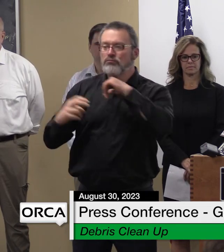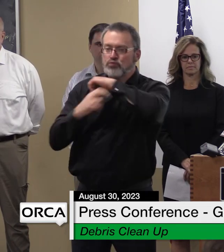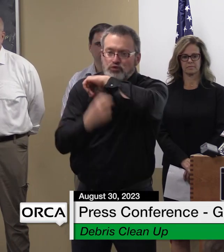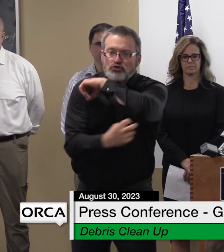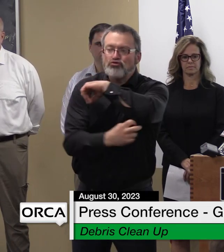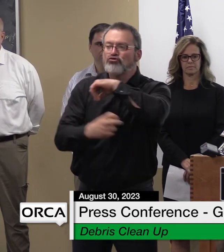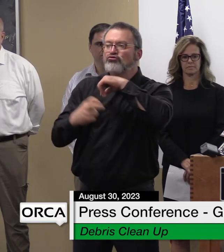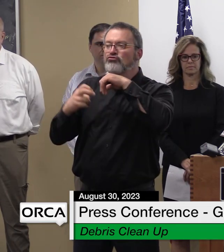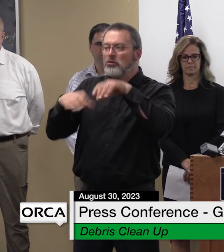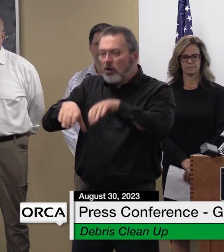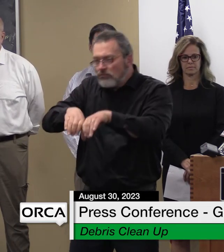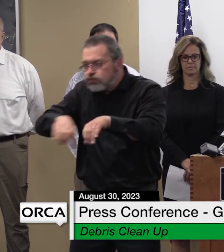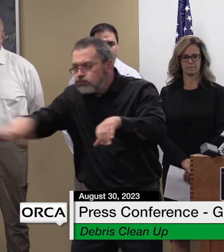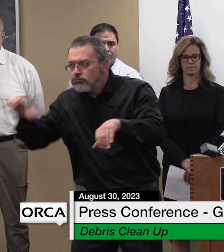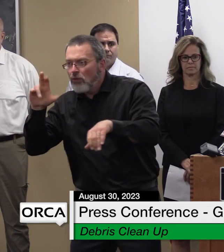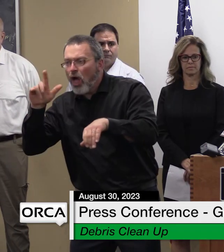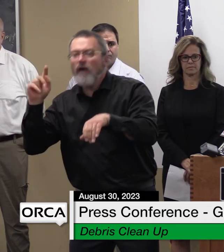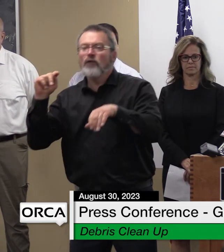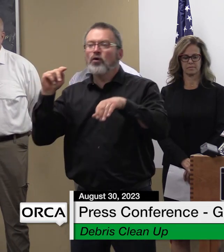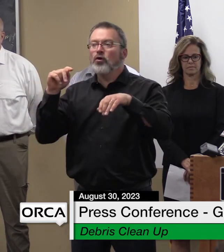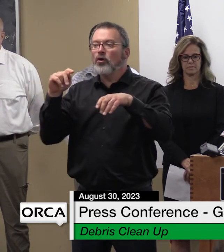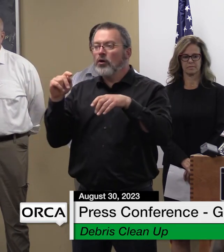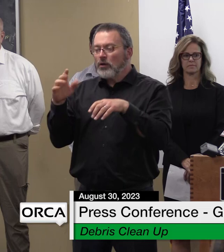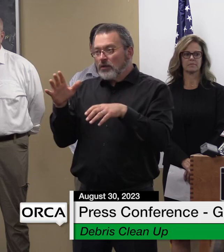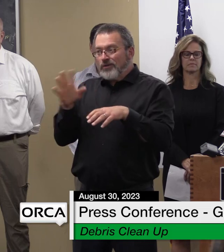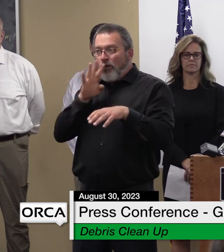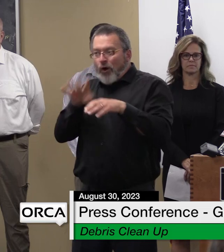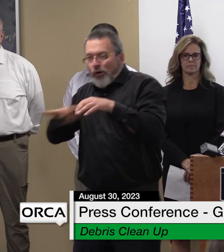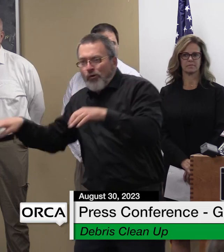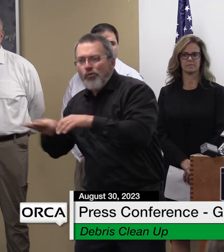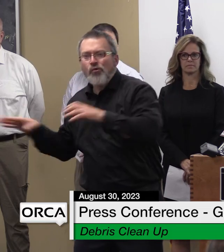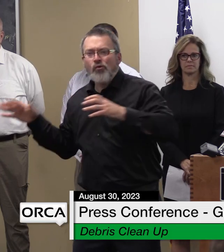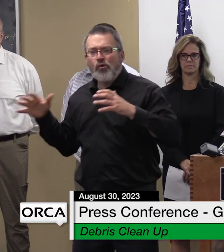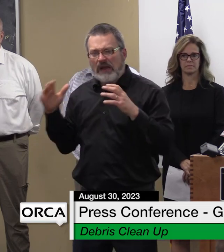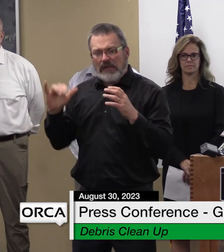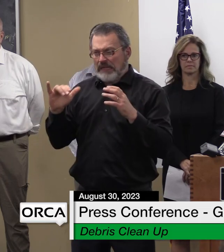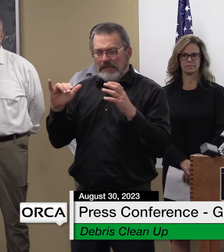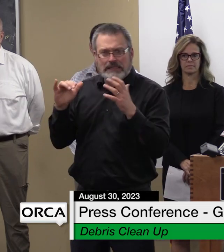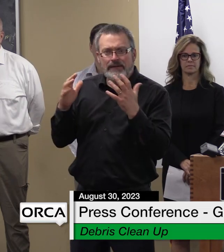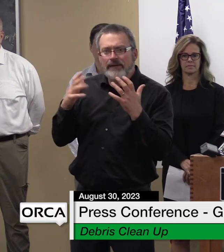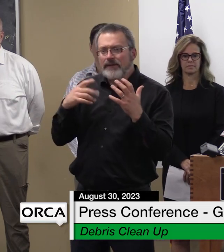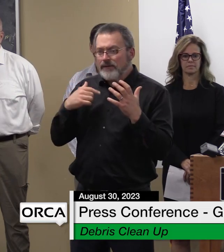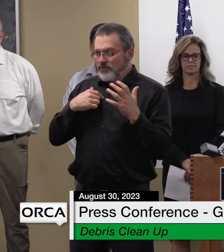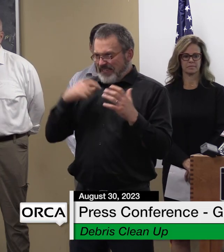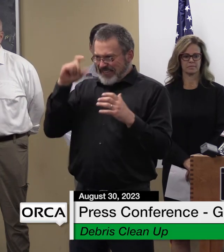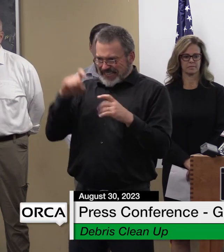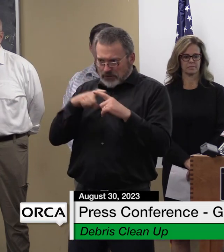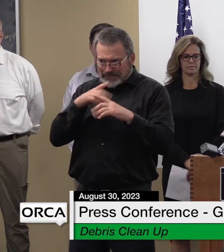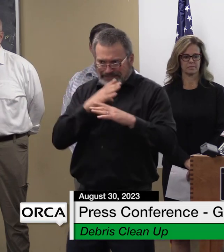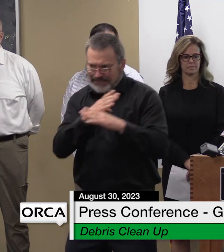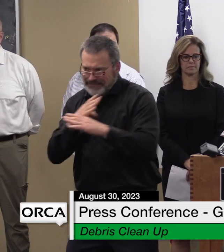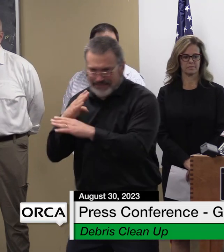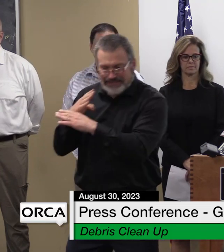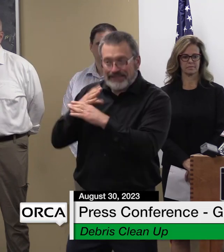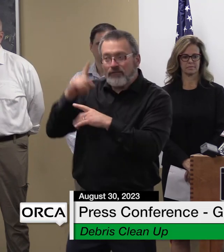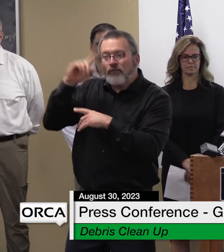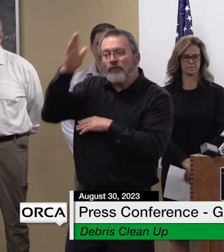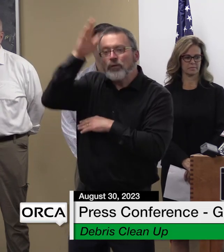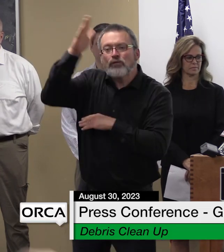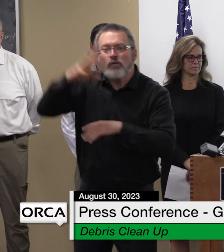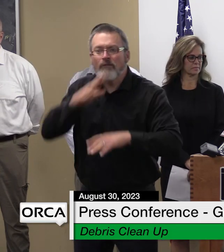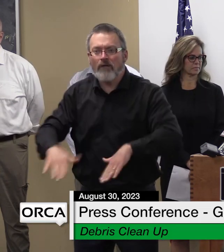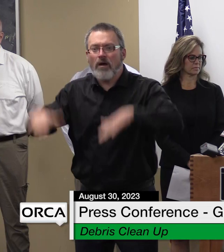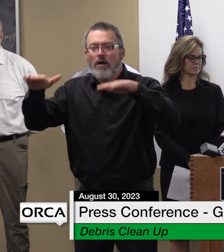become obstructed with debris and are still obstructed as a result of the flooding. That's why all of us, from